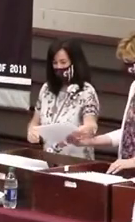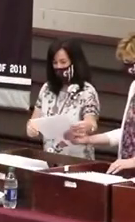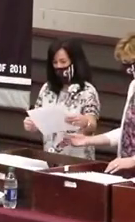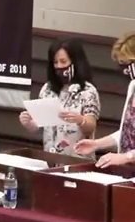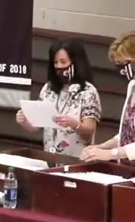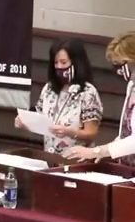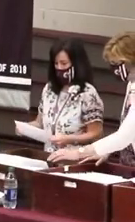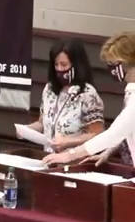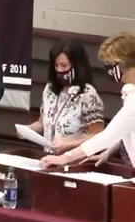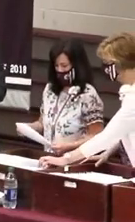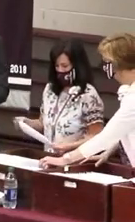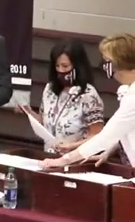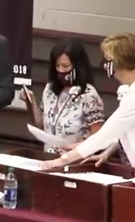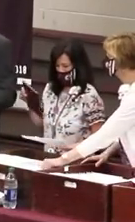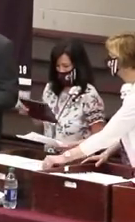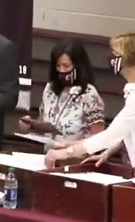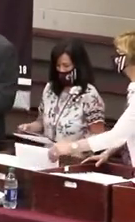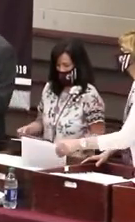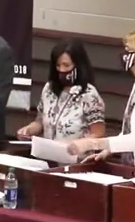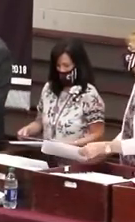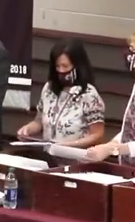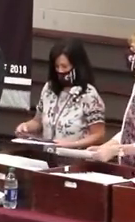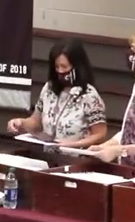Joshua Caden Laterno.